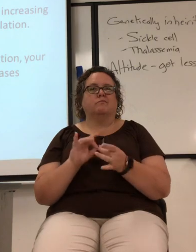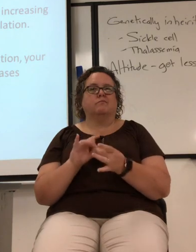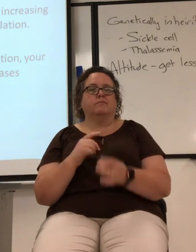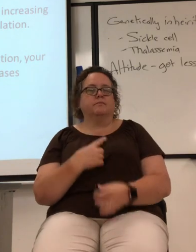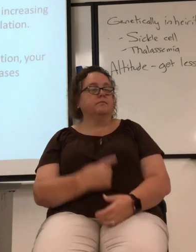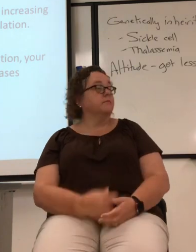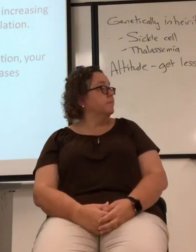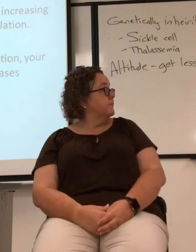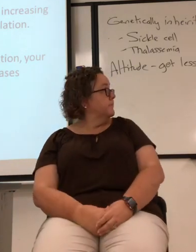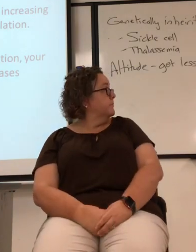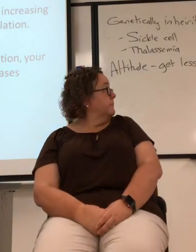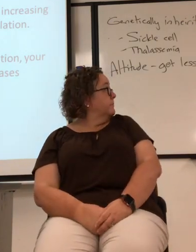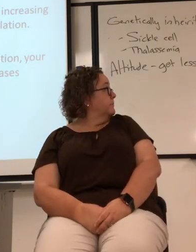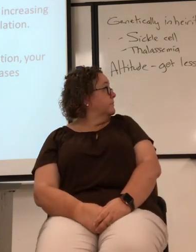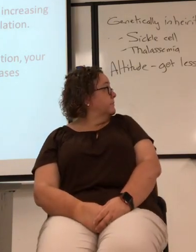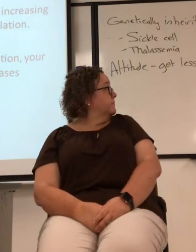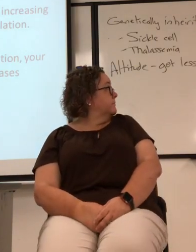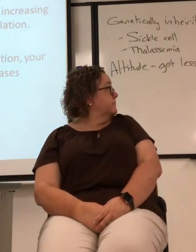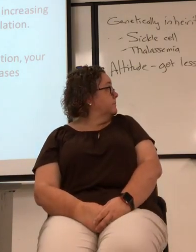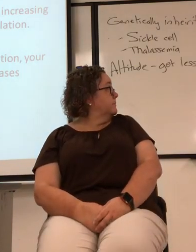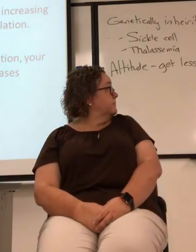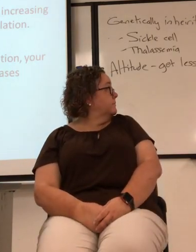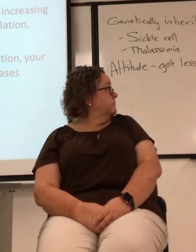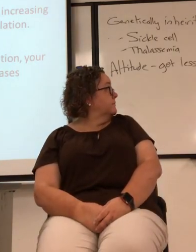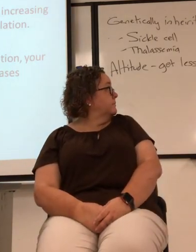leads to hypoxia.